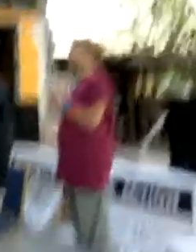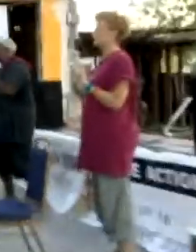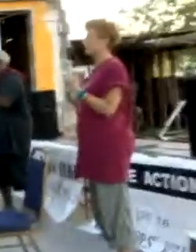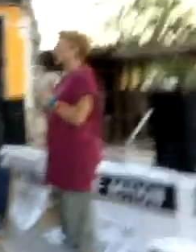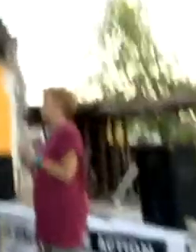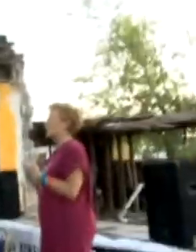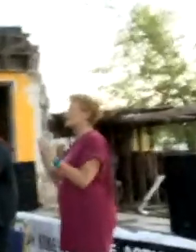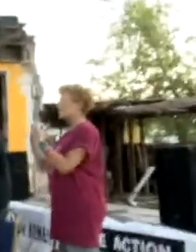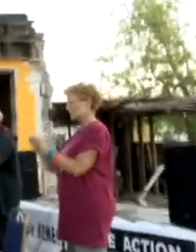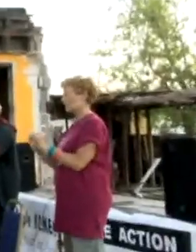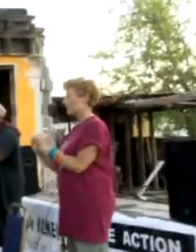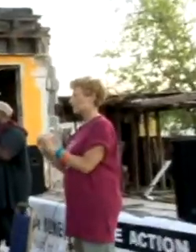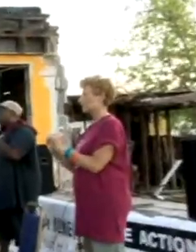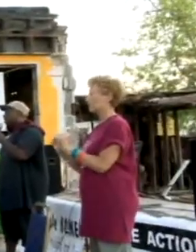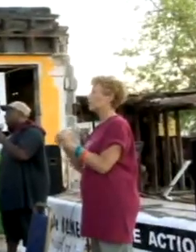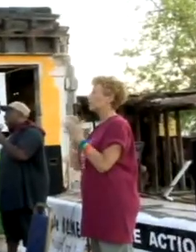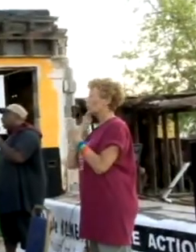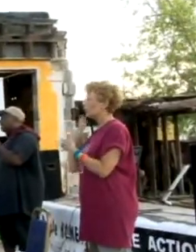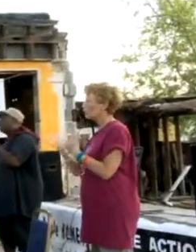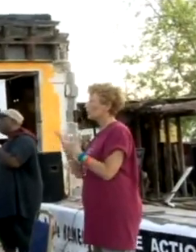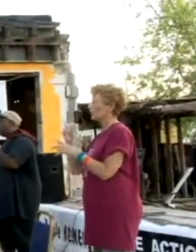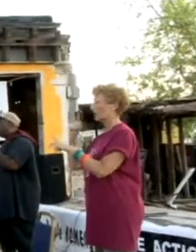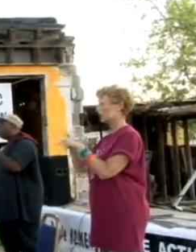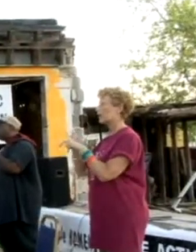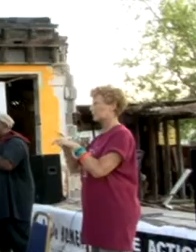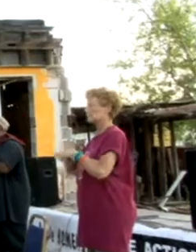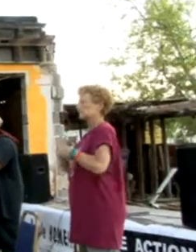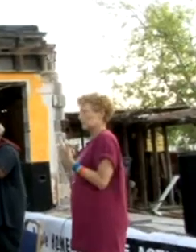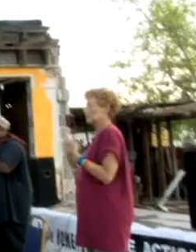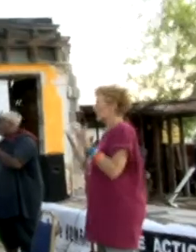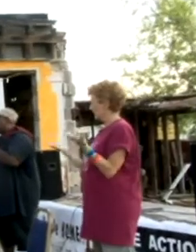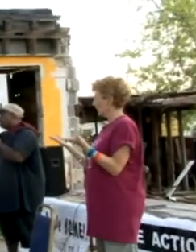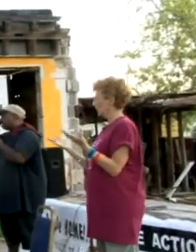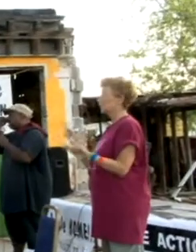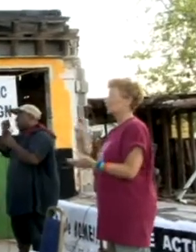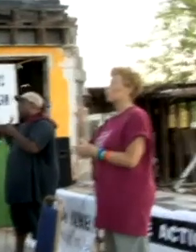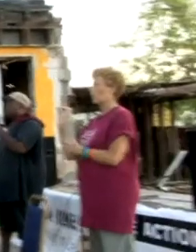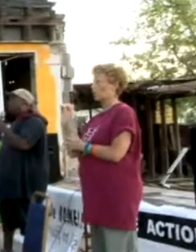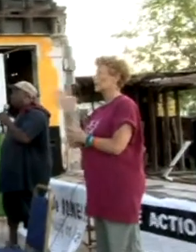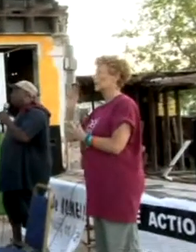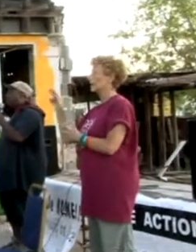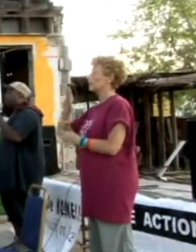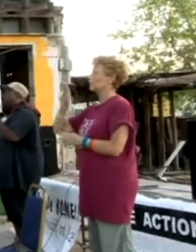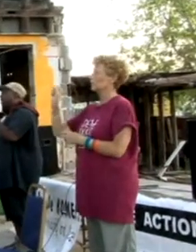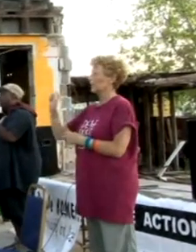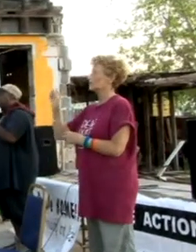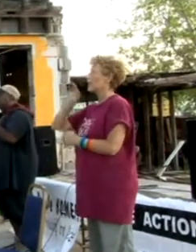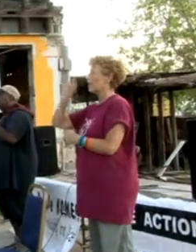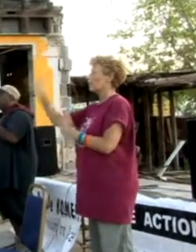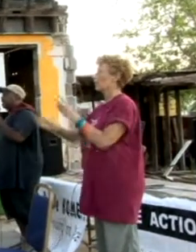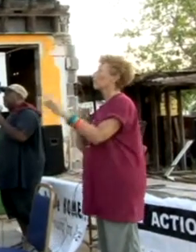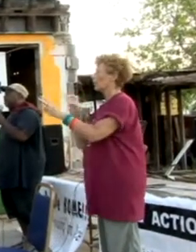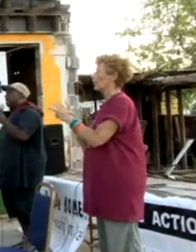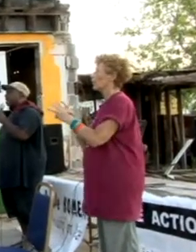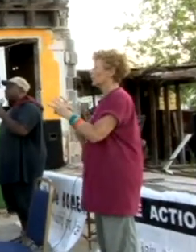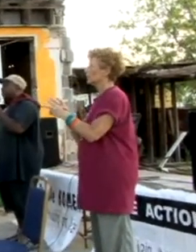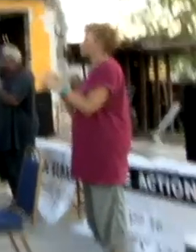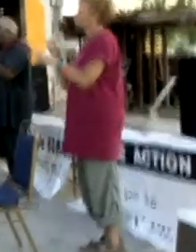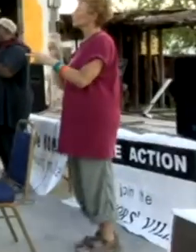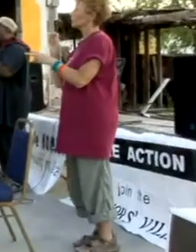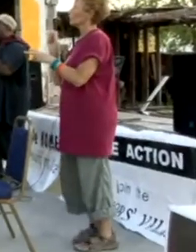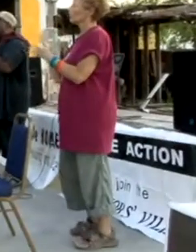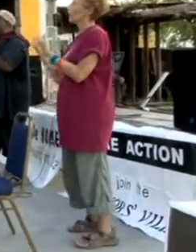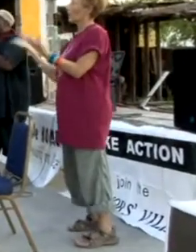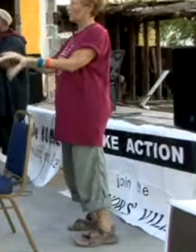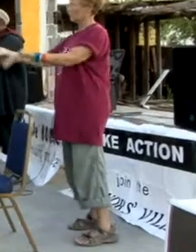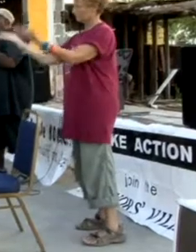and sanitary existence in New Orleans, in the United States, in the world. And saying that, let me